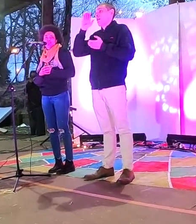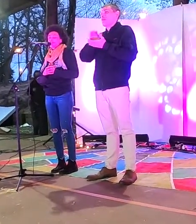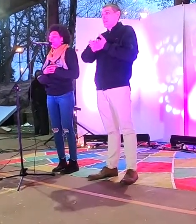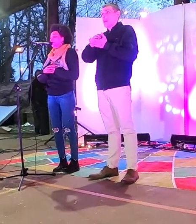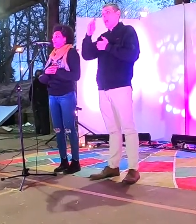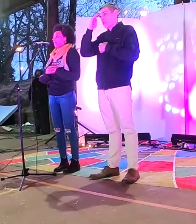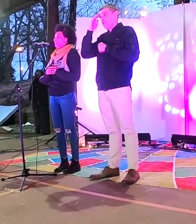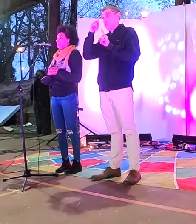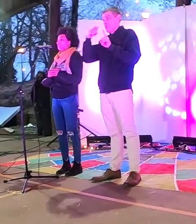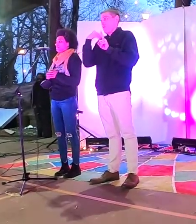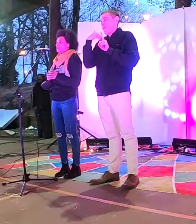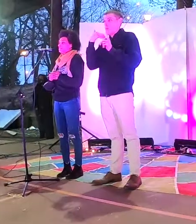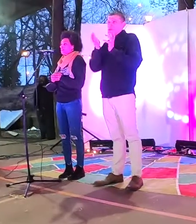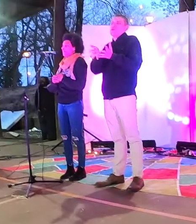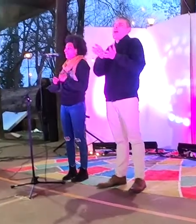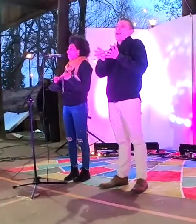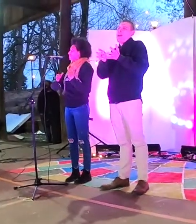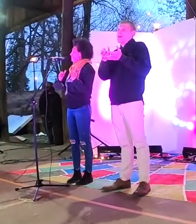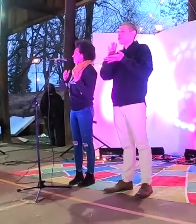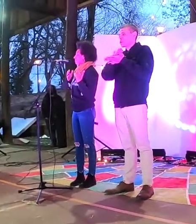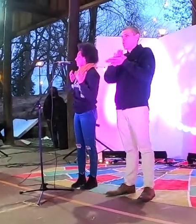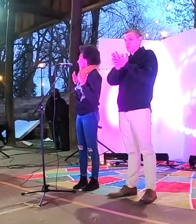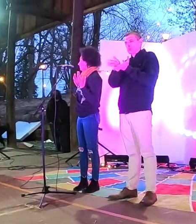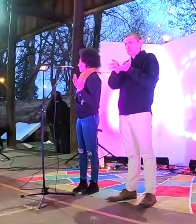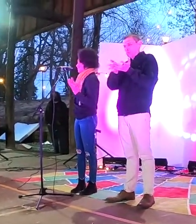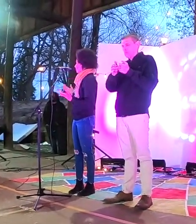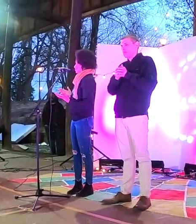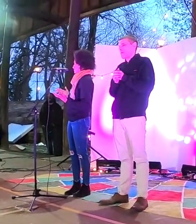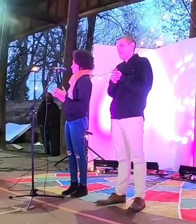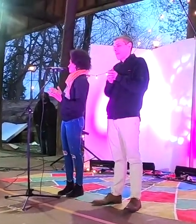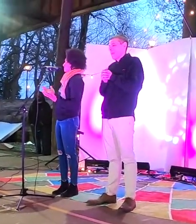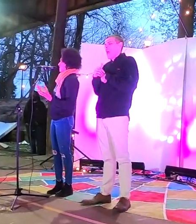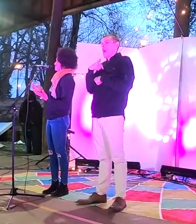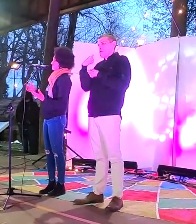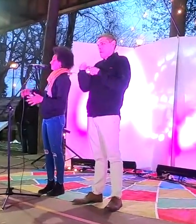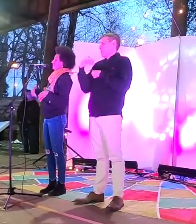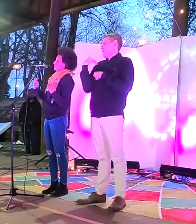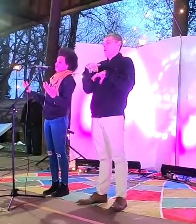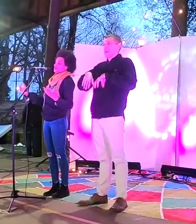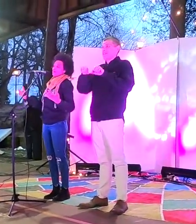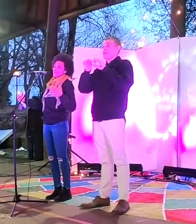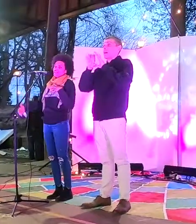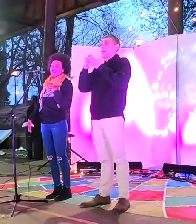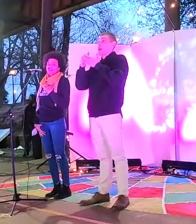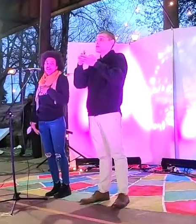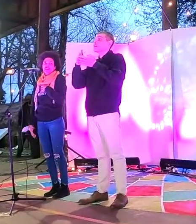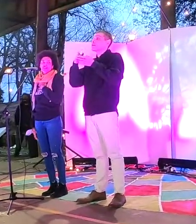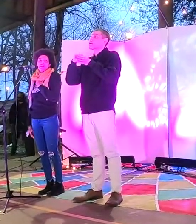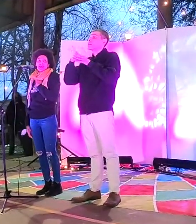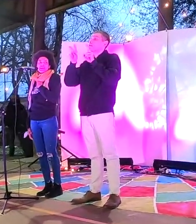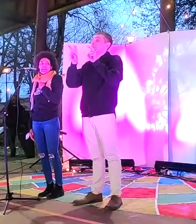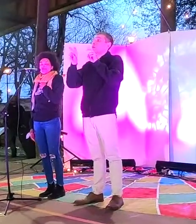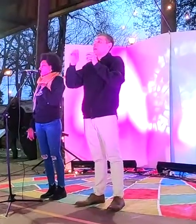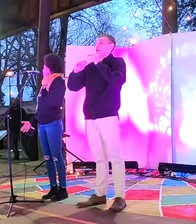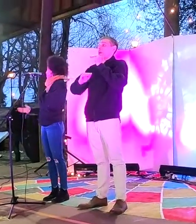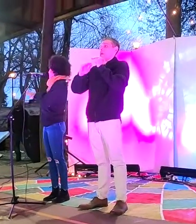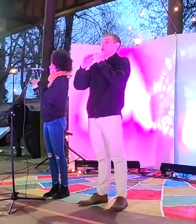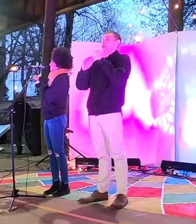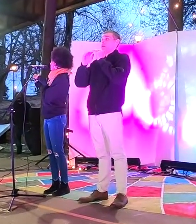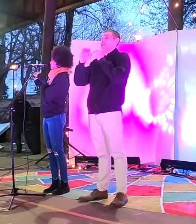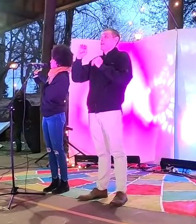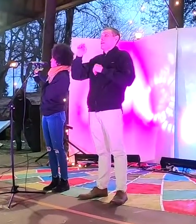at a school, and I was taking an equity class, continuing my education, And